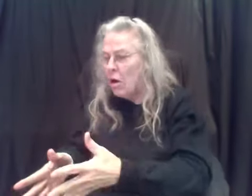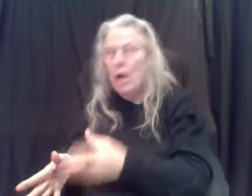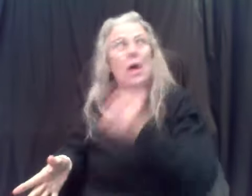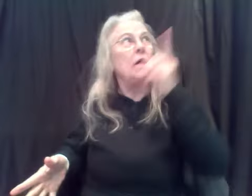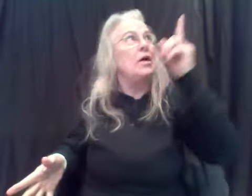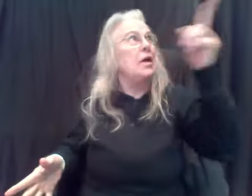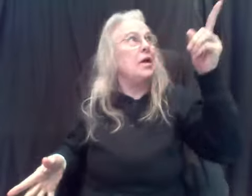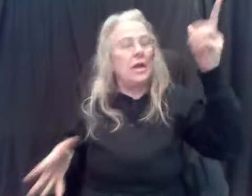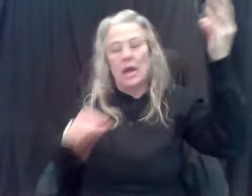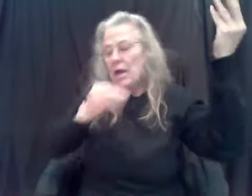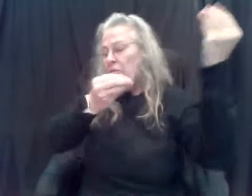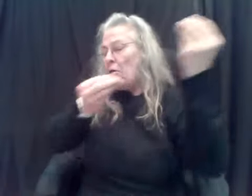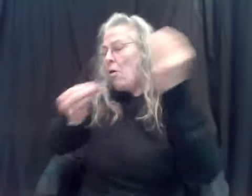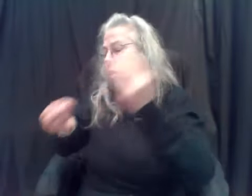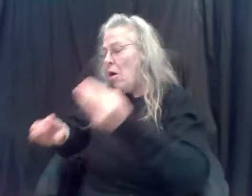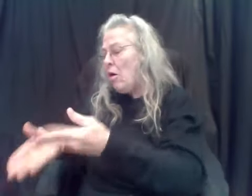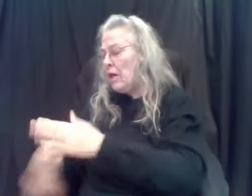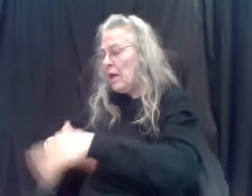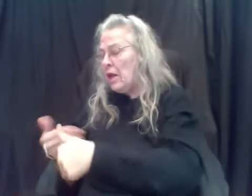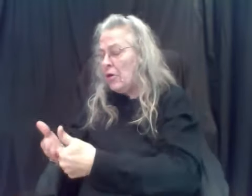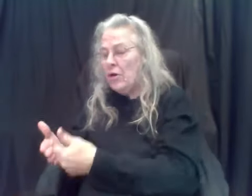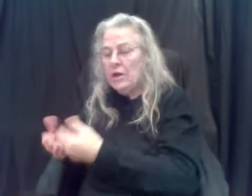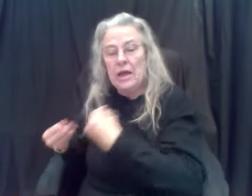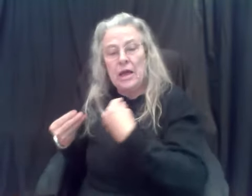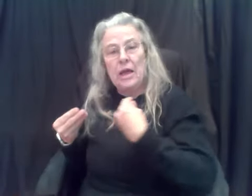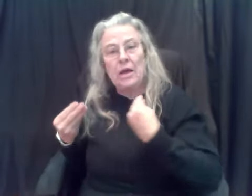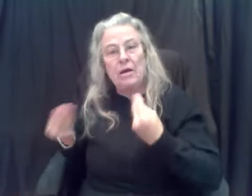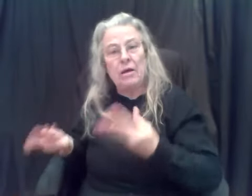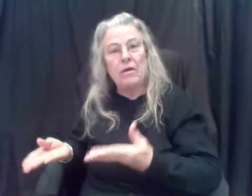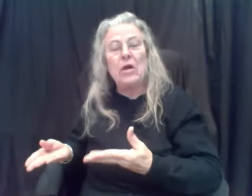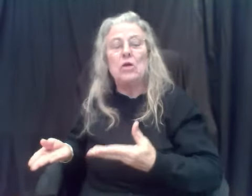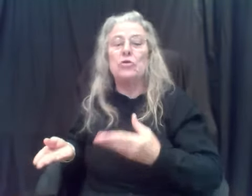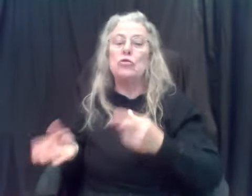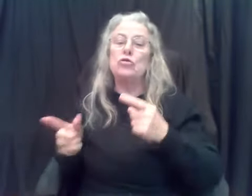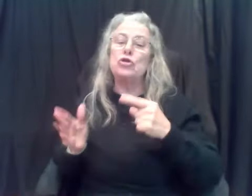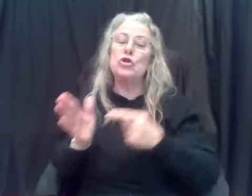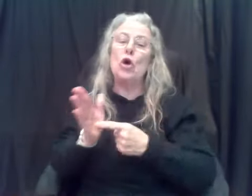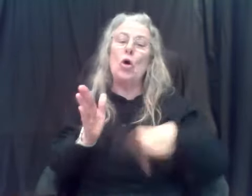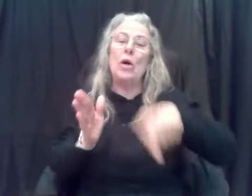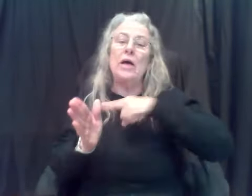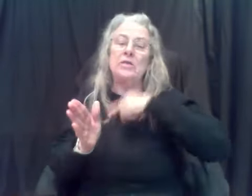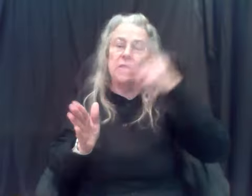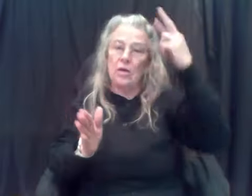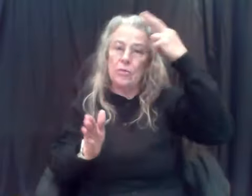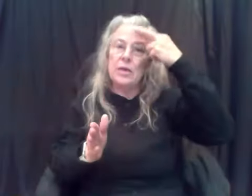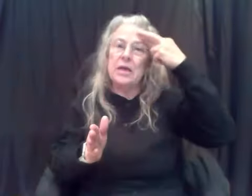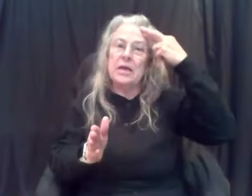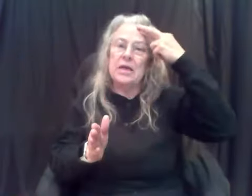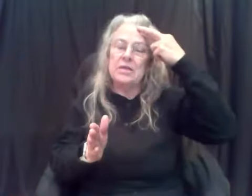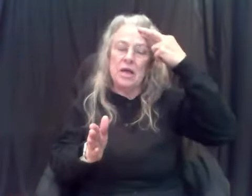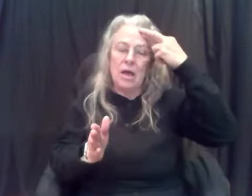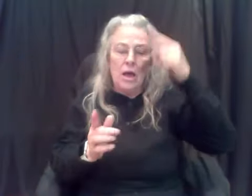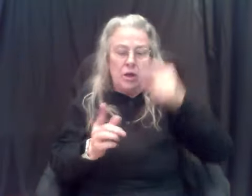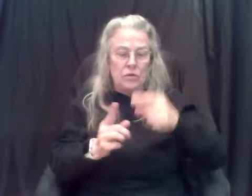he gave all he could give to show us the reason to